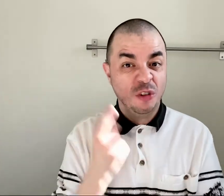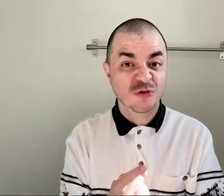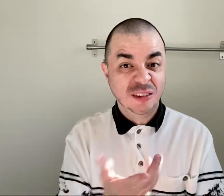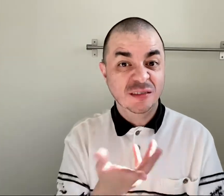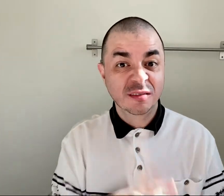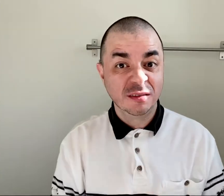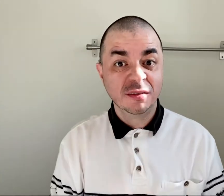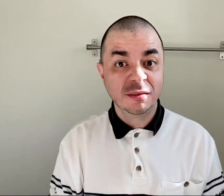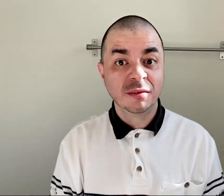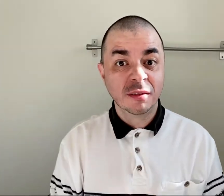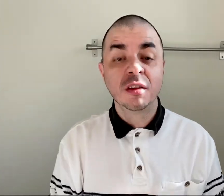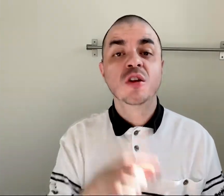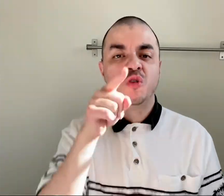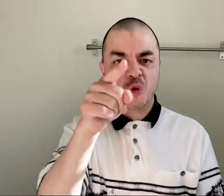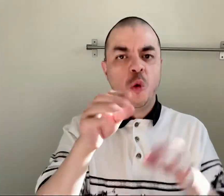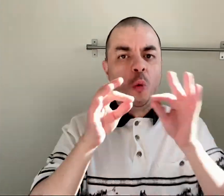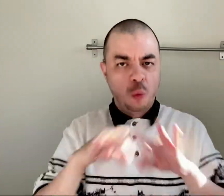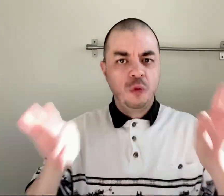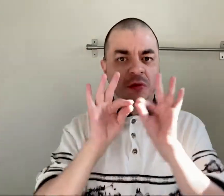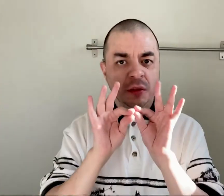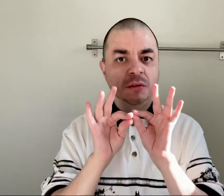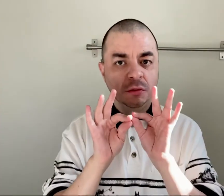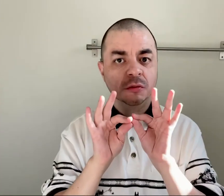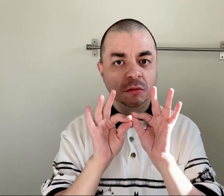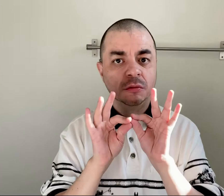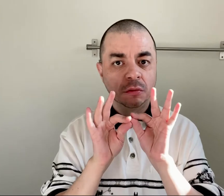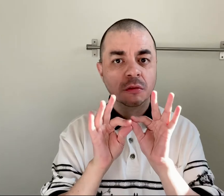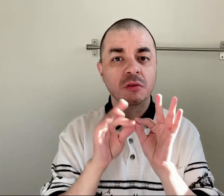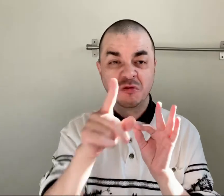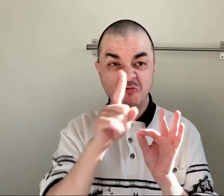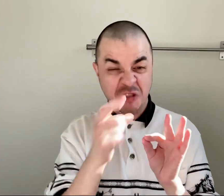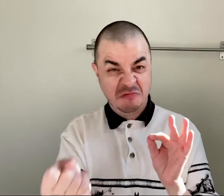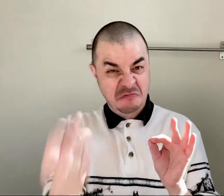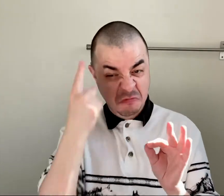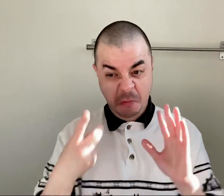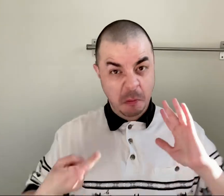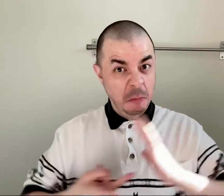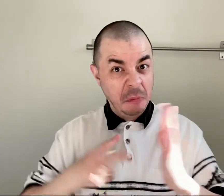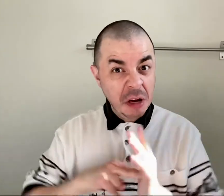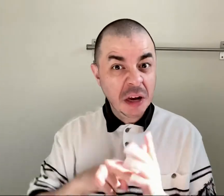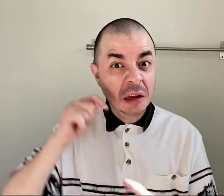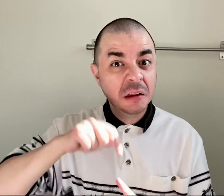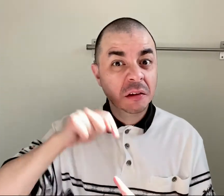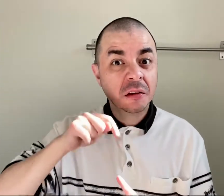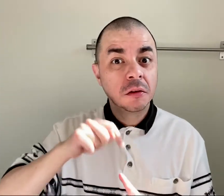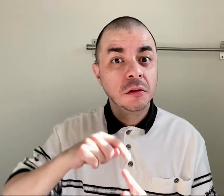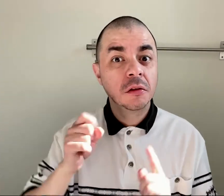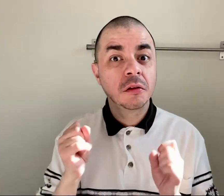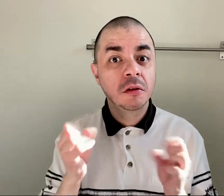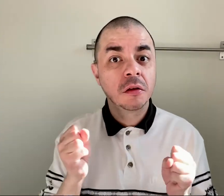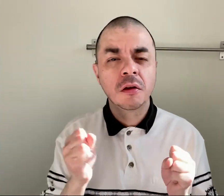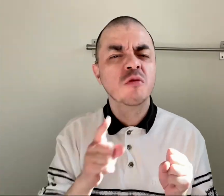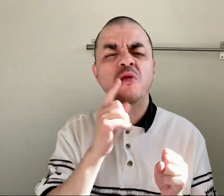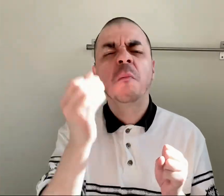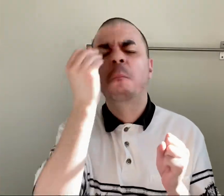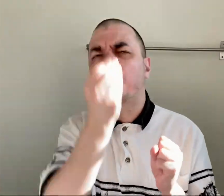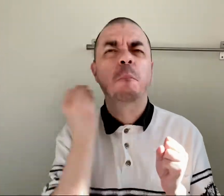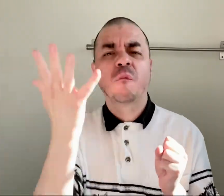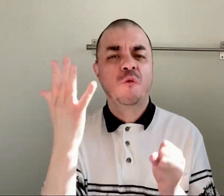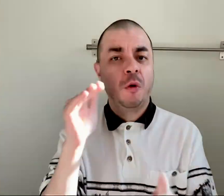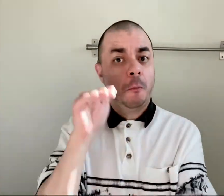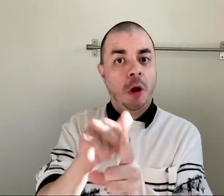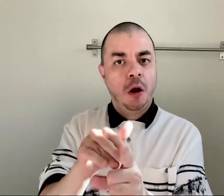you're worth it but do you really understand what that means it's a beautiful